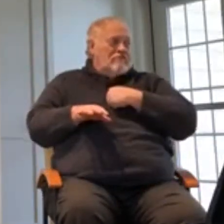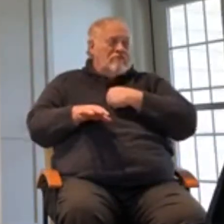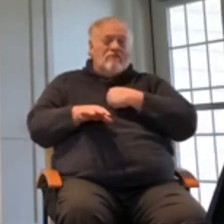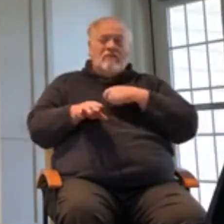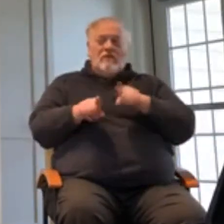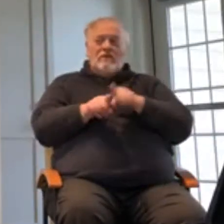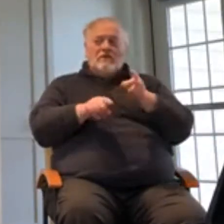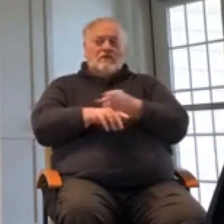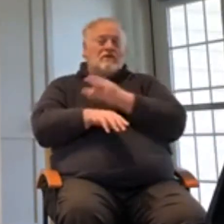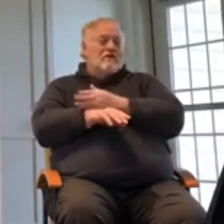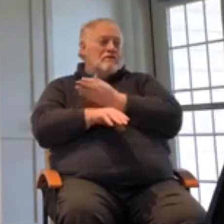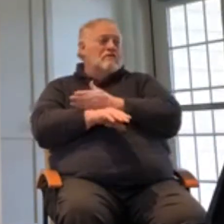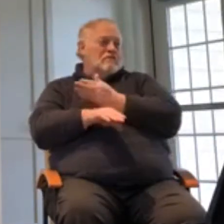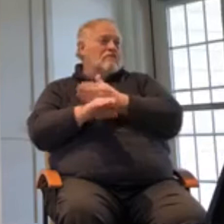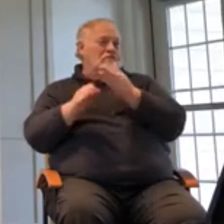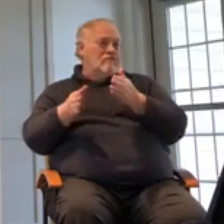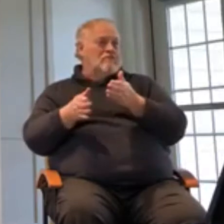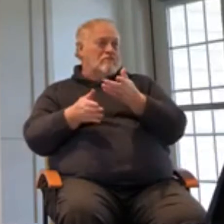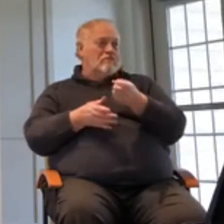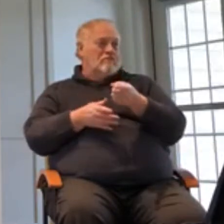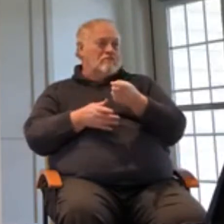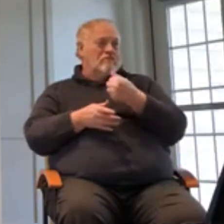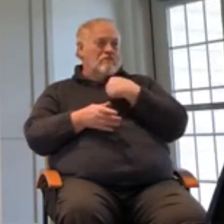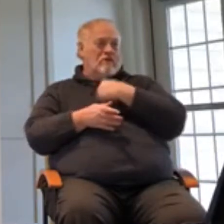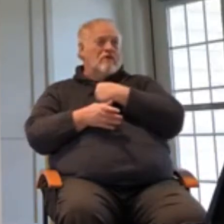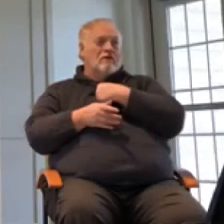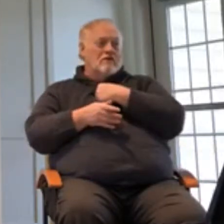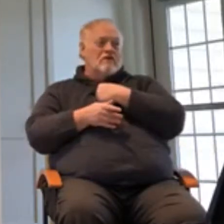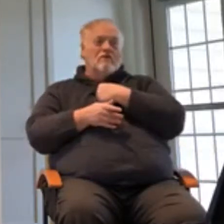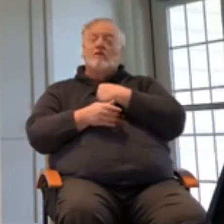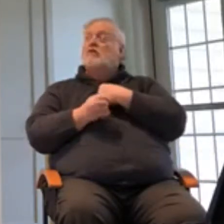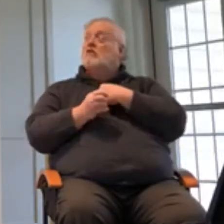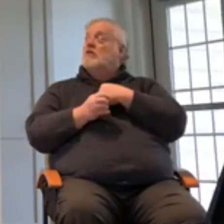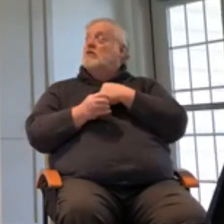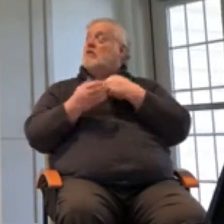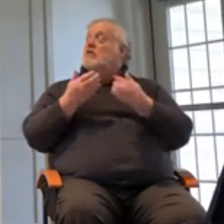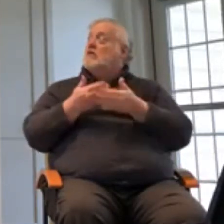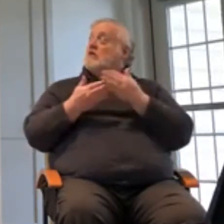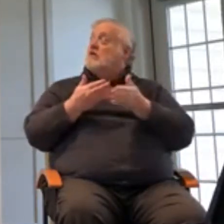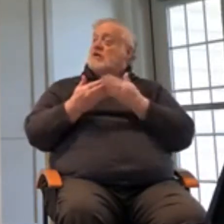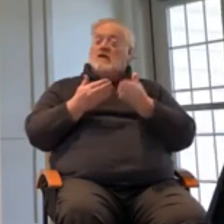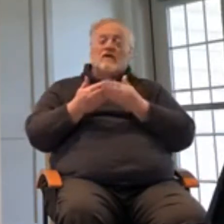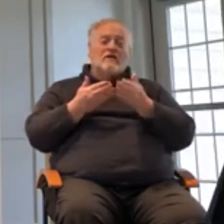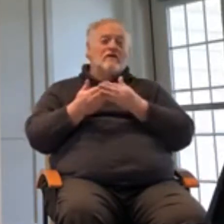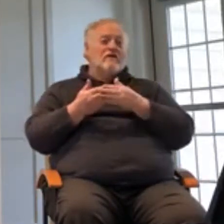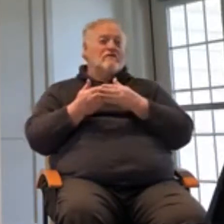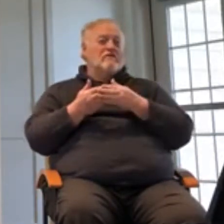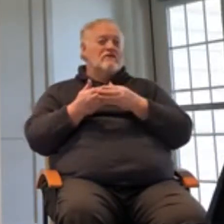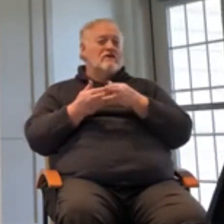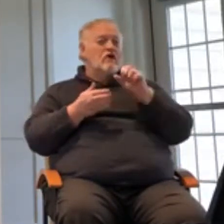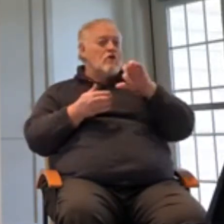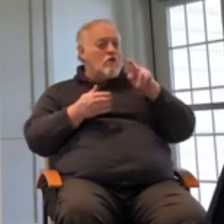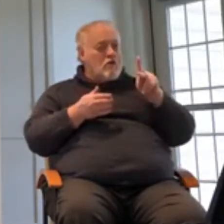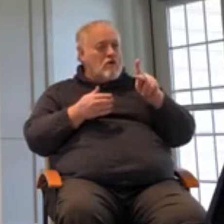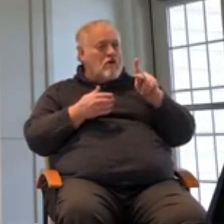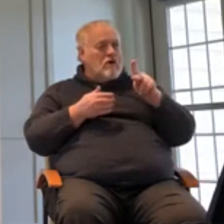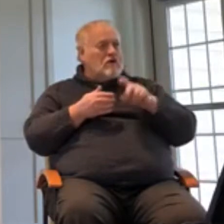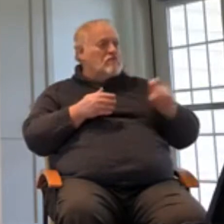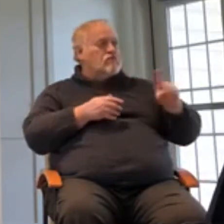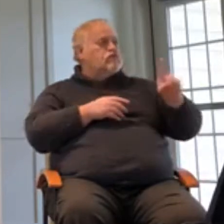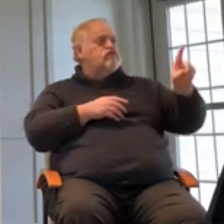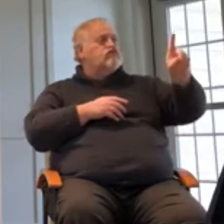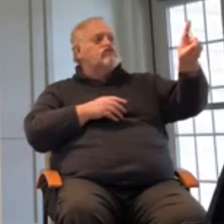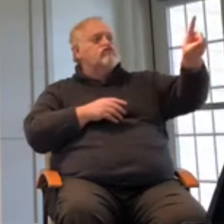Just like a sheep. We are so easily at risk to wander